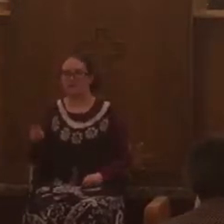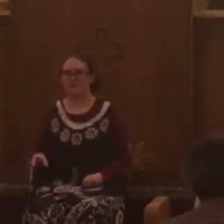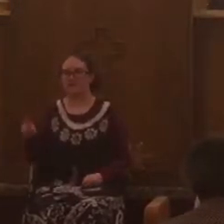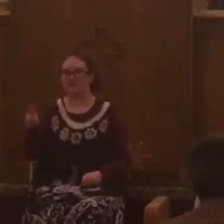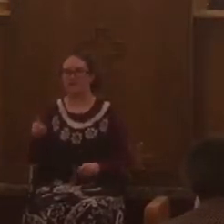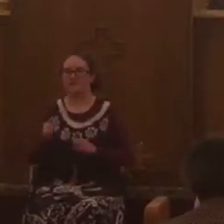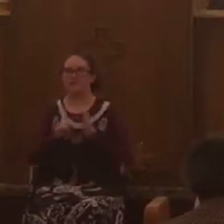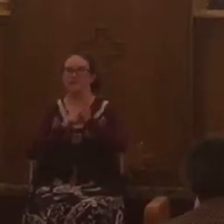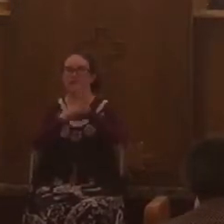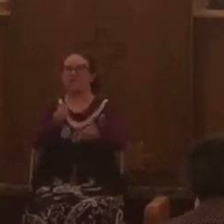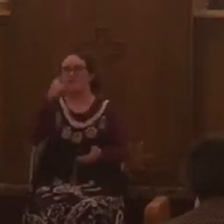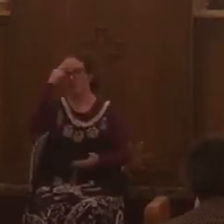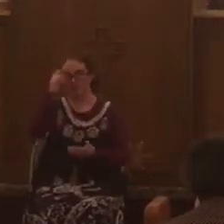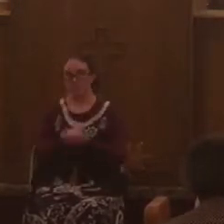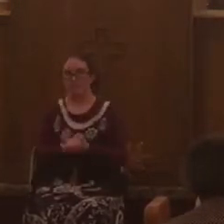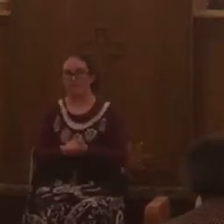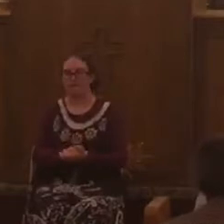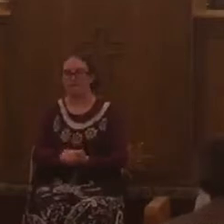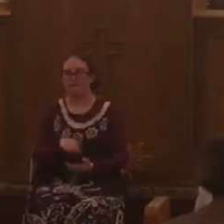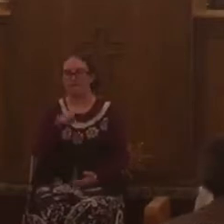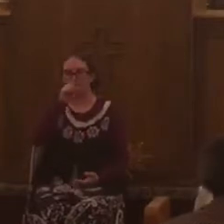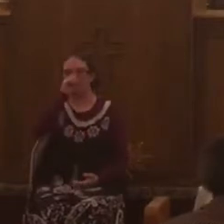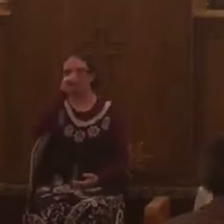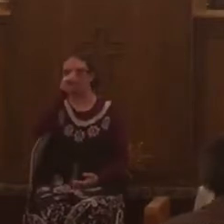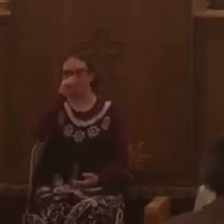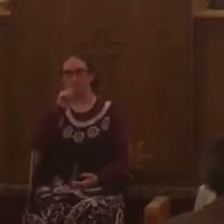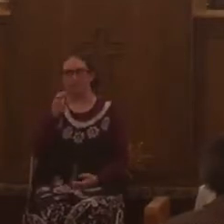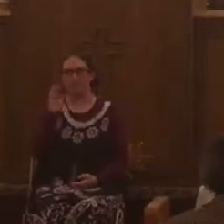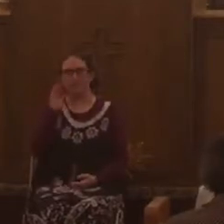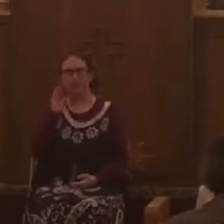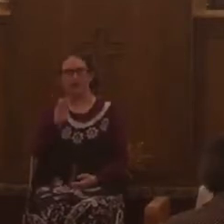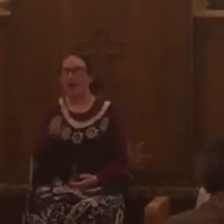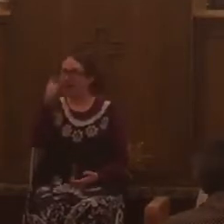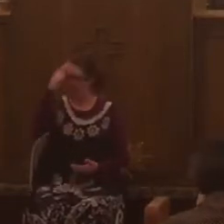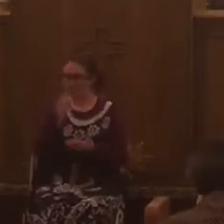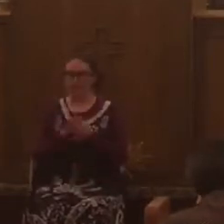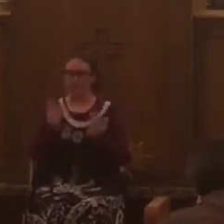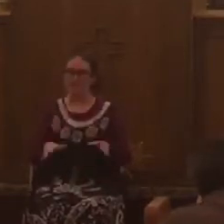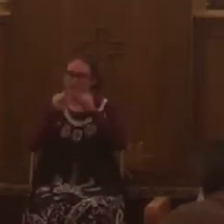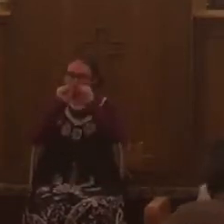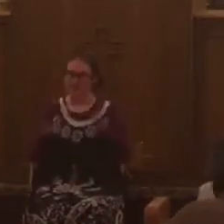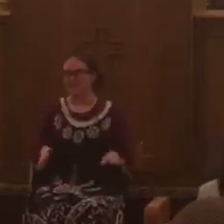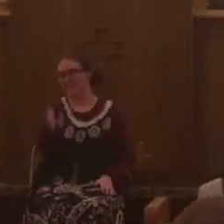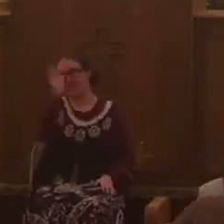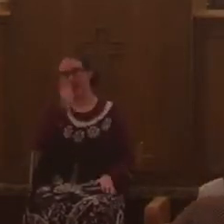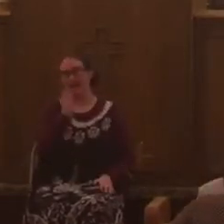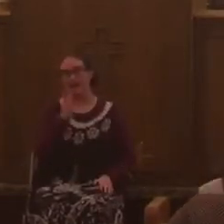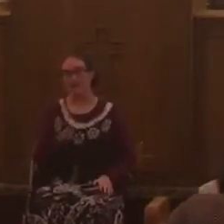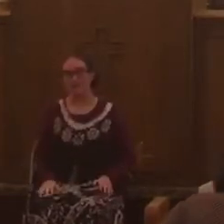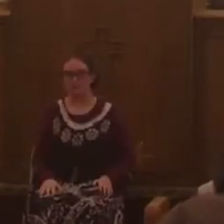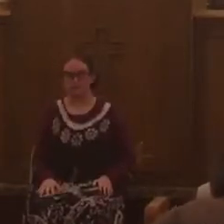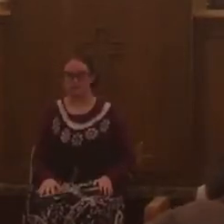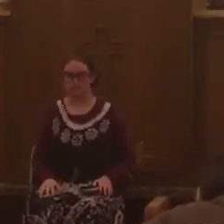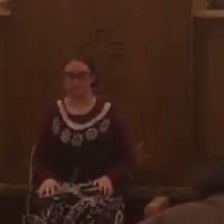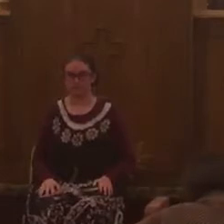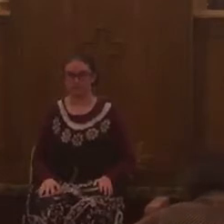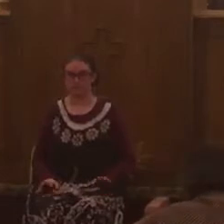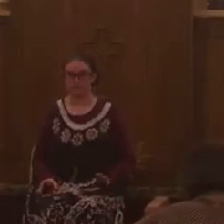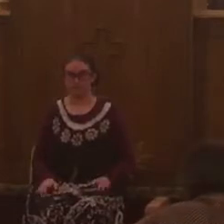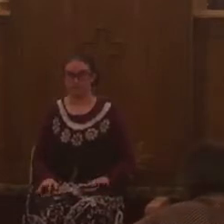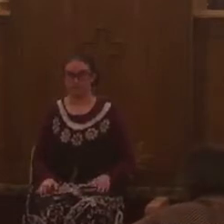get yourself ready before you can ever win somebody out there. I'm going to show you one more principle in just a minute after I get through with this. I'm about done with